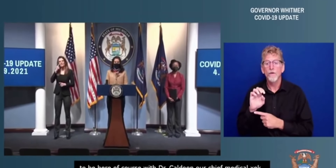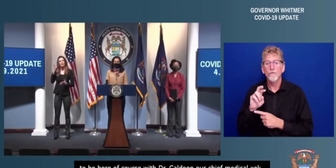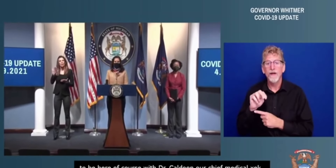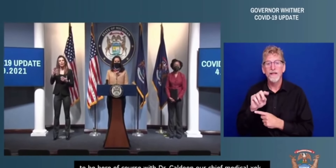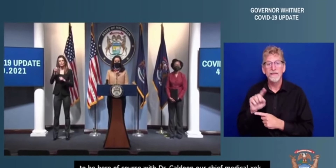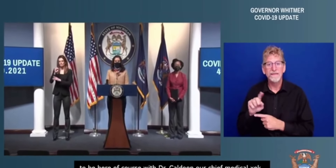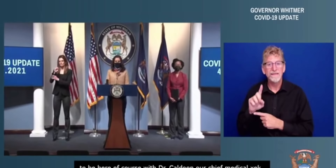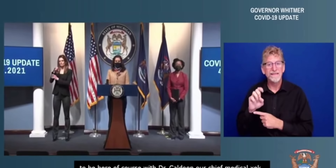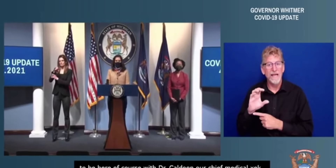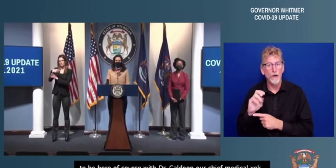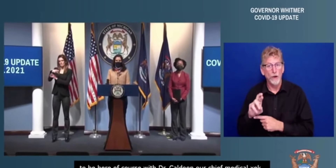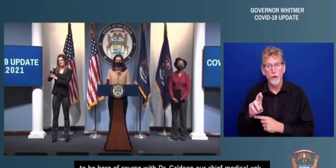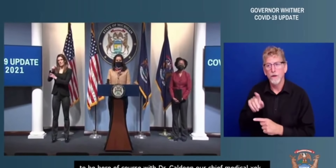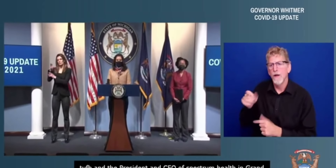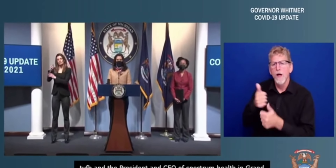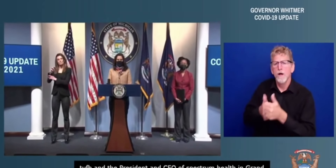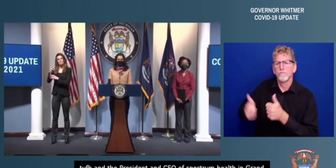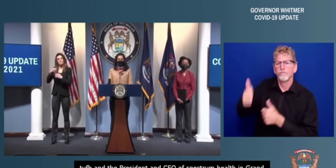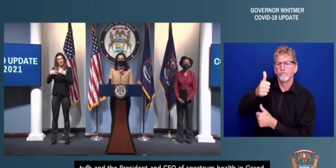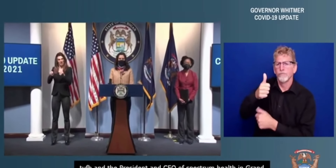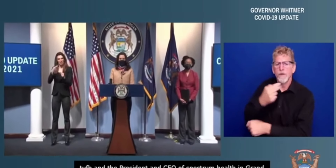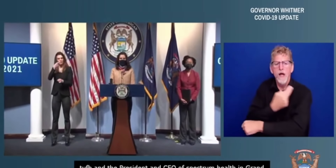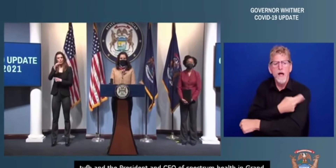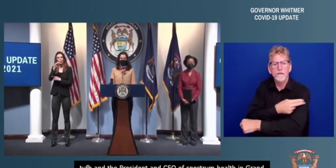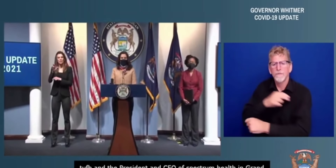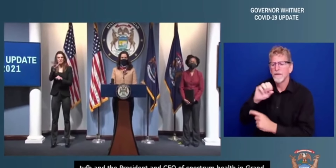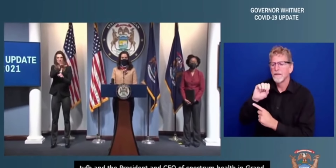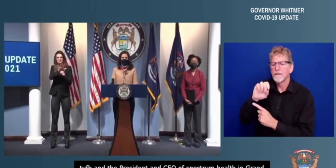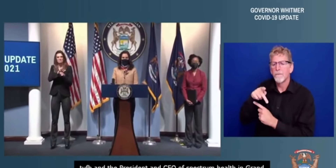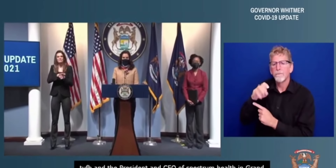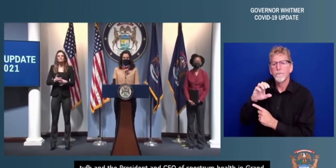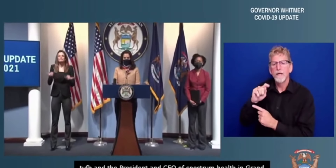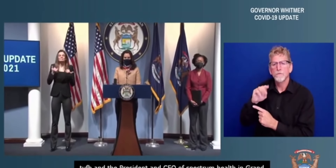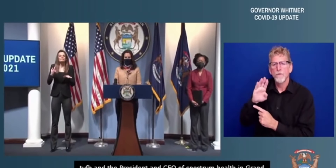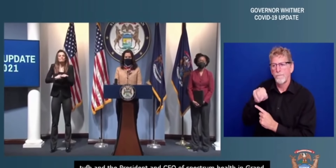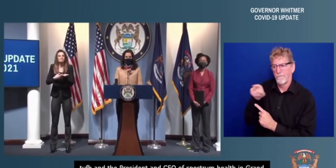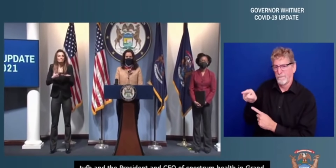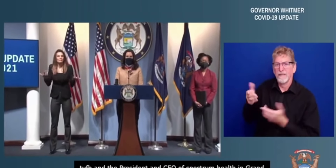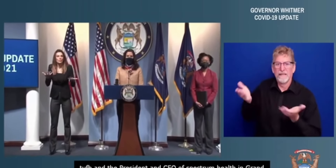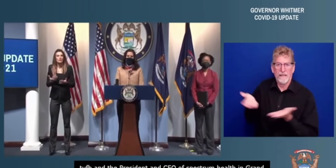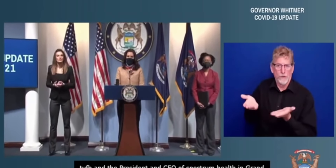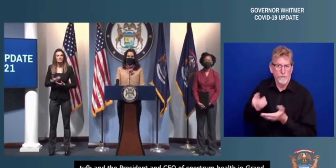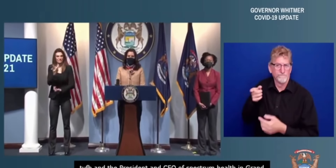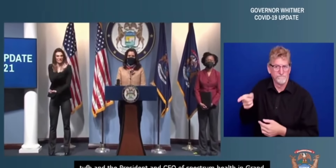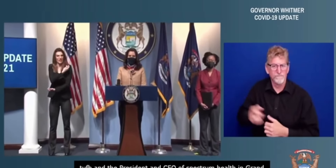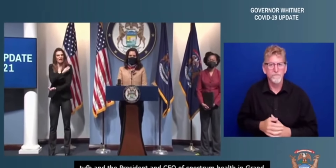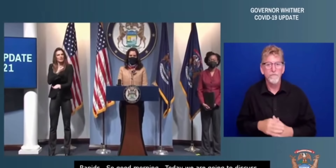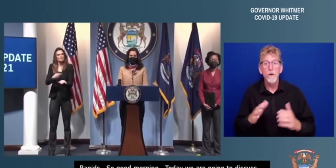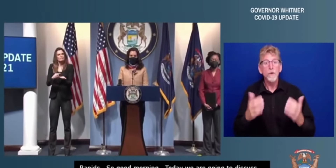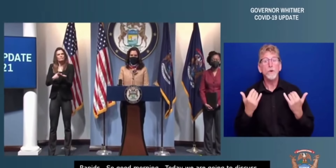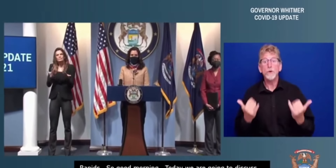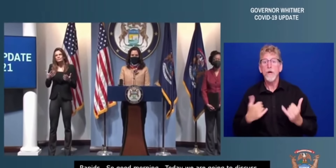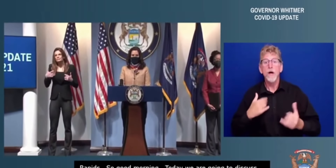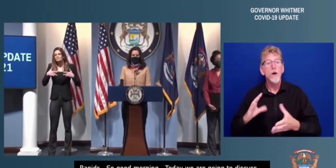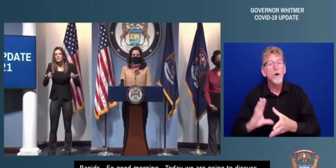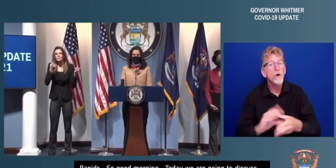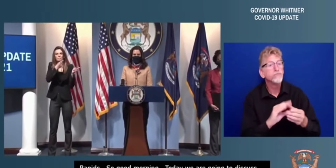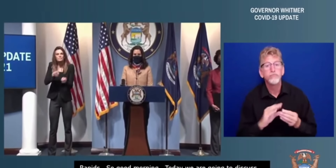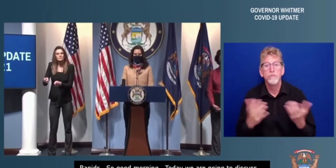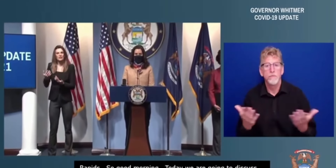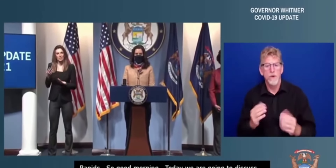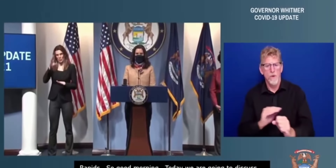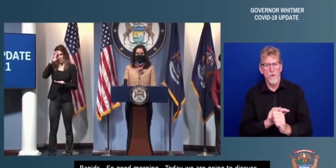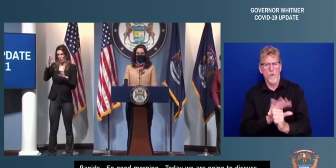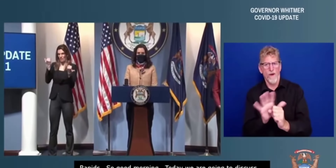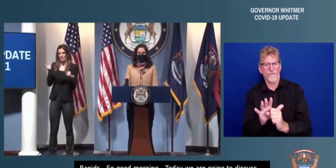morning. Today we're going to discuss Michigan's ongoing vaccination efforts and address the recent rise in